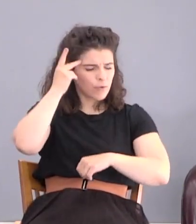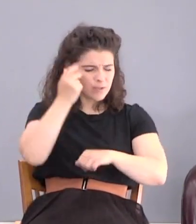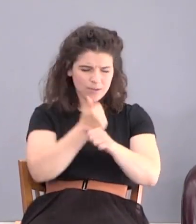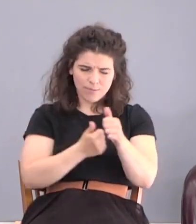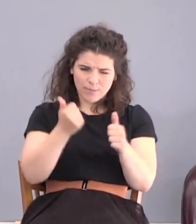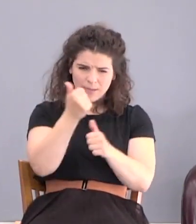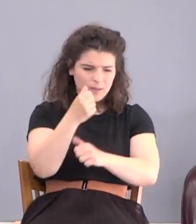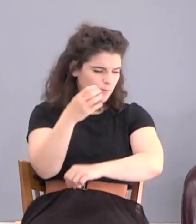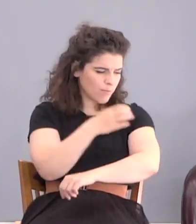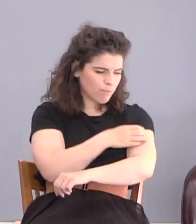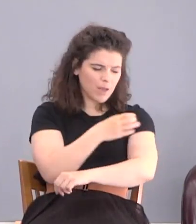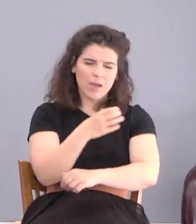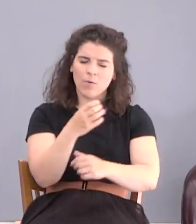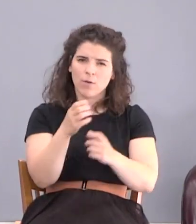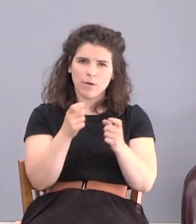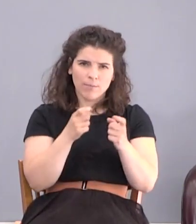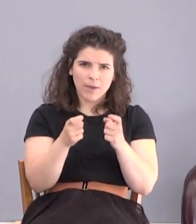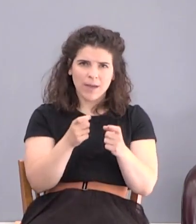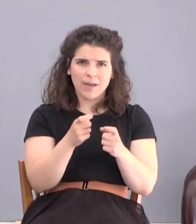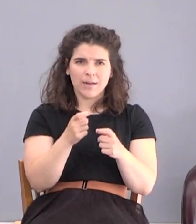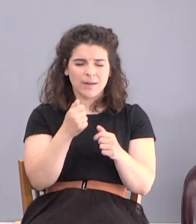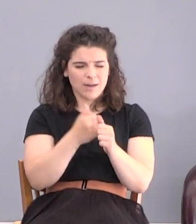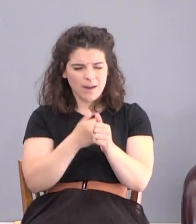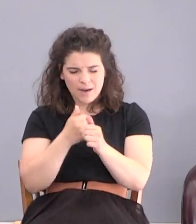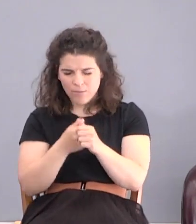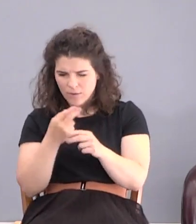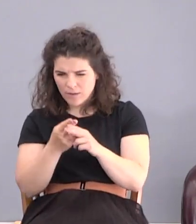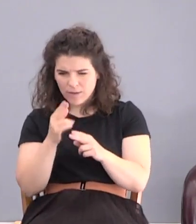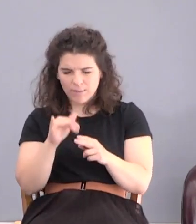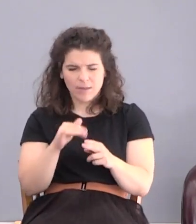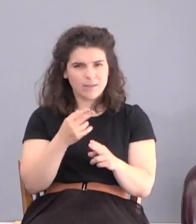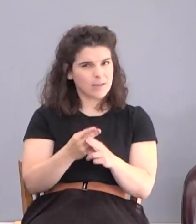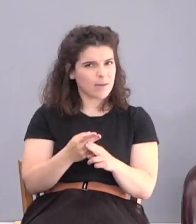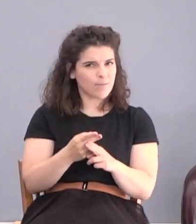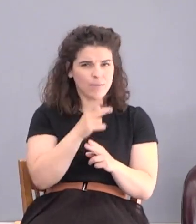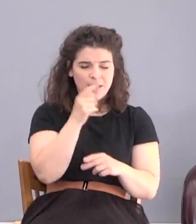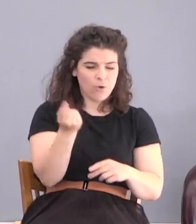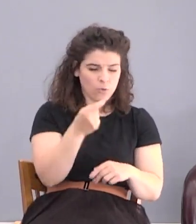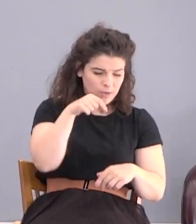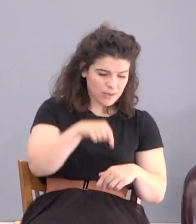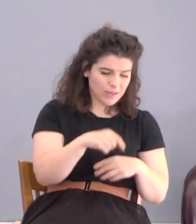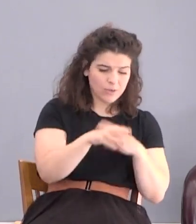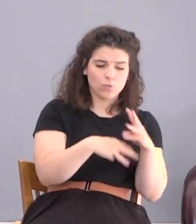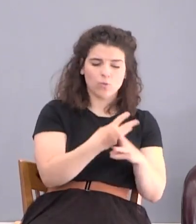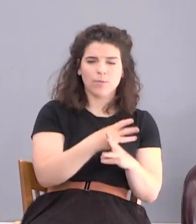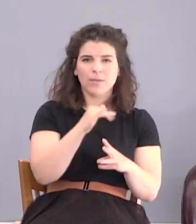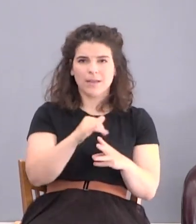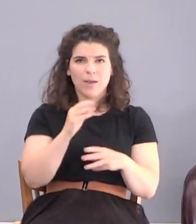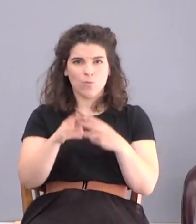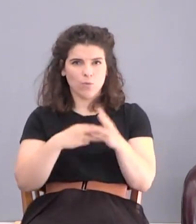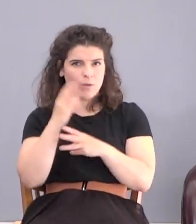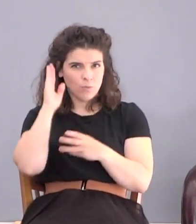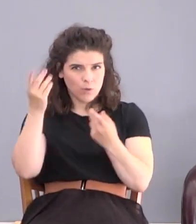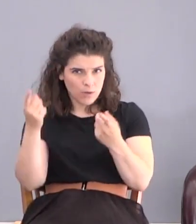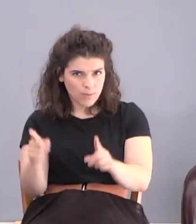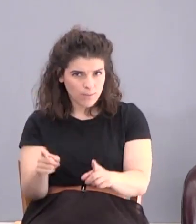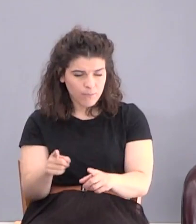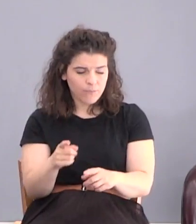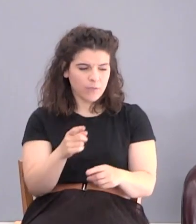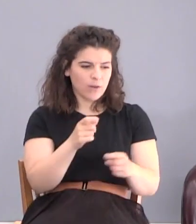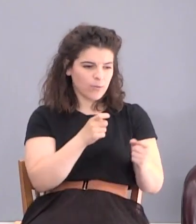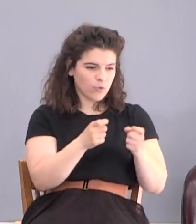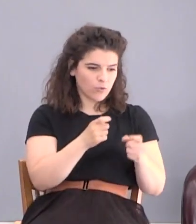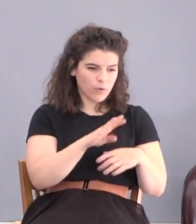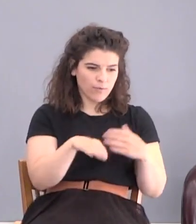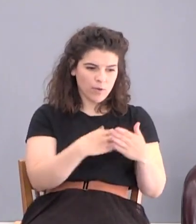principality and power and might and dominion and every name that is named, not only in this world, but also in that which is to come. And he hath put all things under his